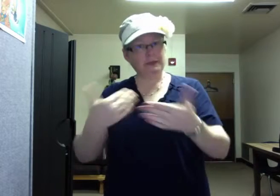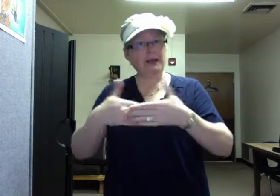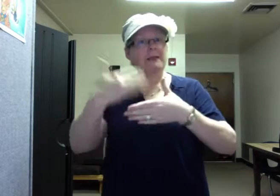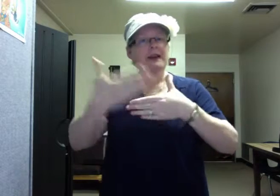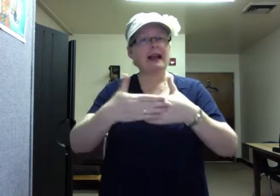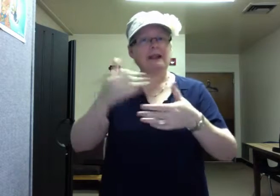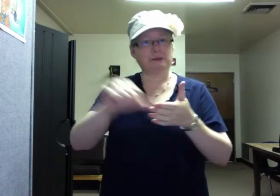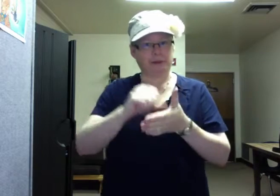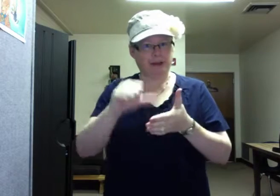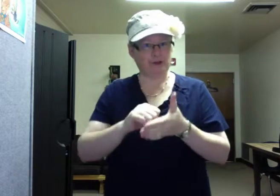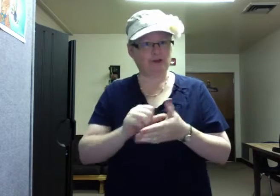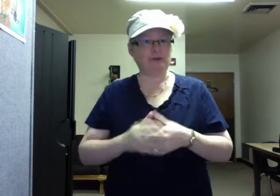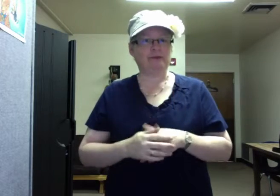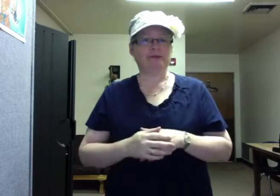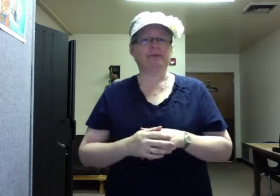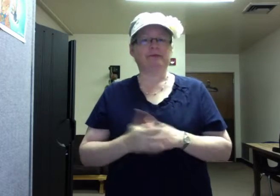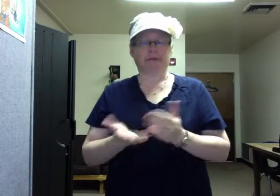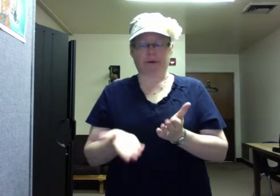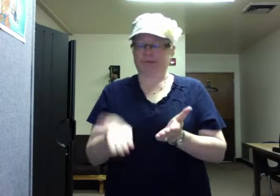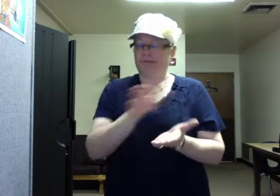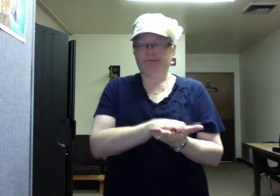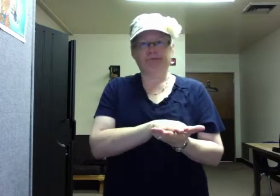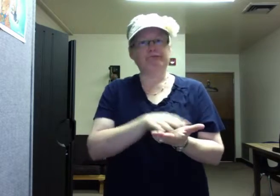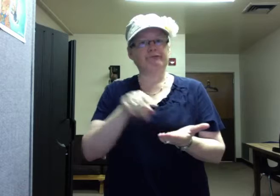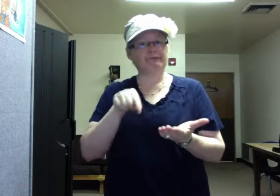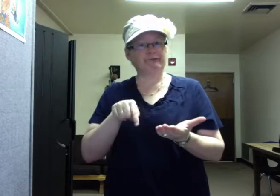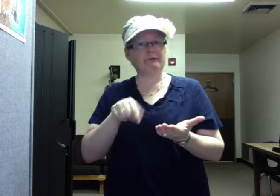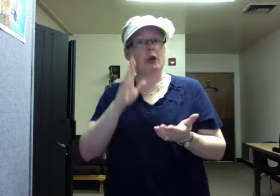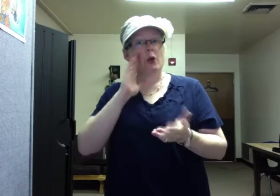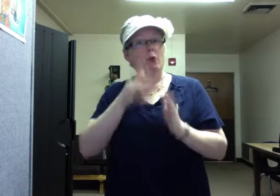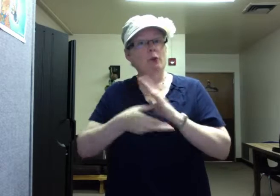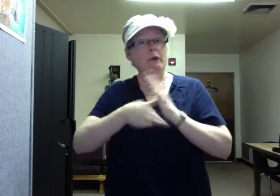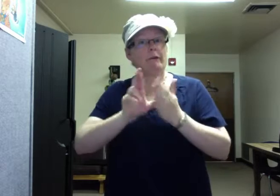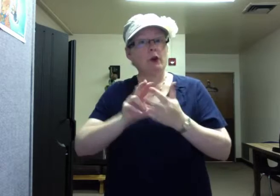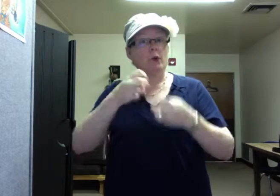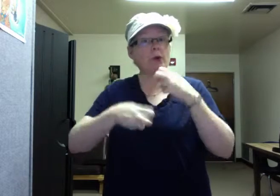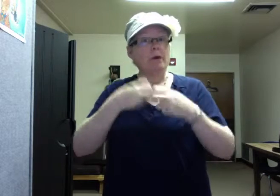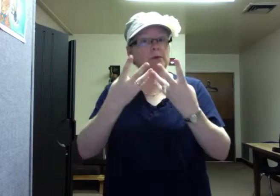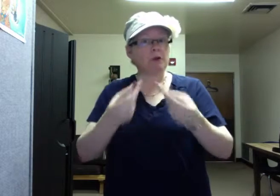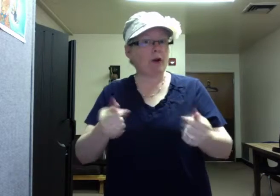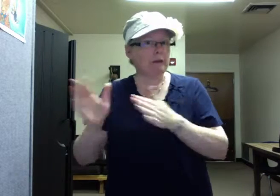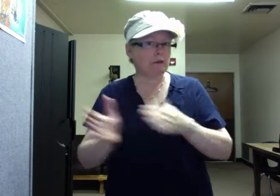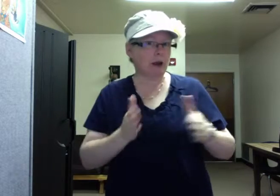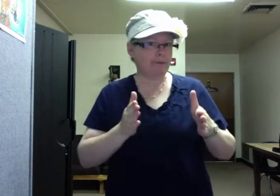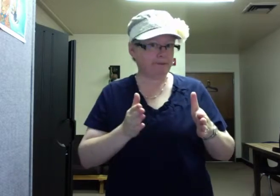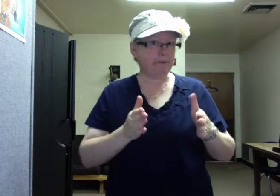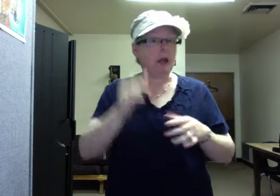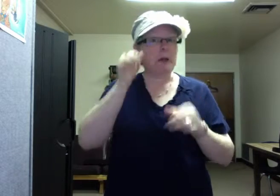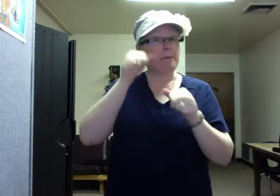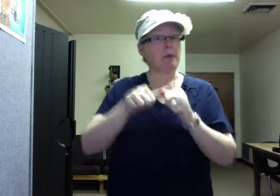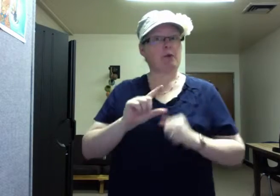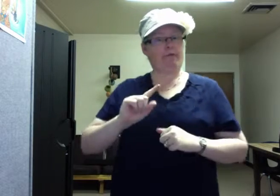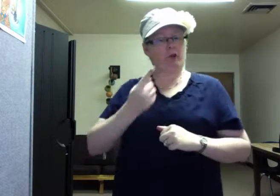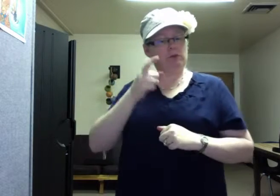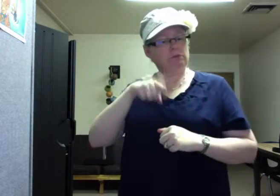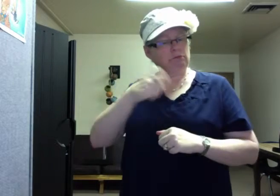page. And we're just going to review our problem-solving strategy. Remember that we need to first understand the problem, so we read it,